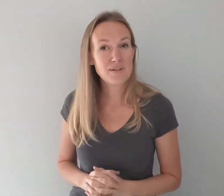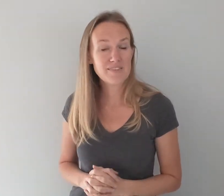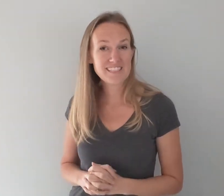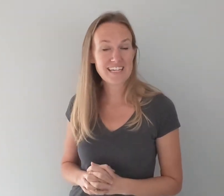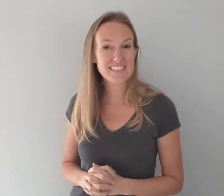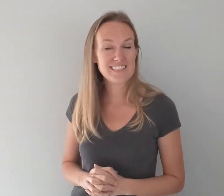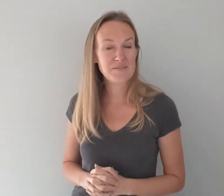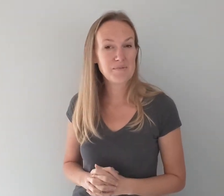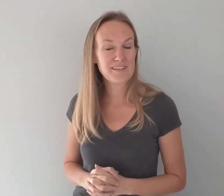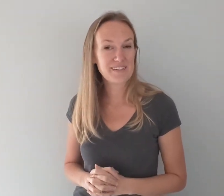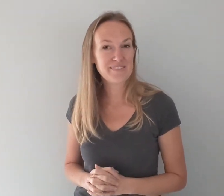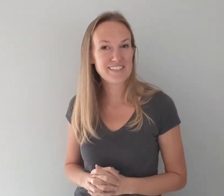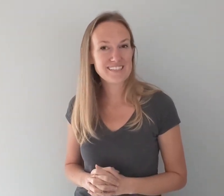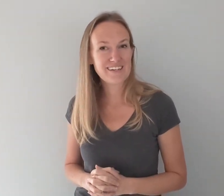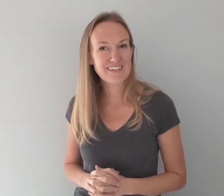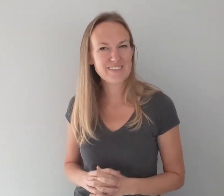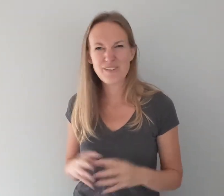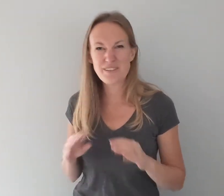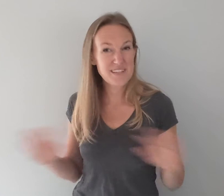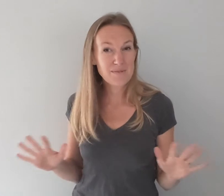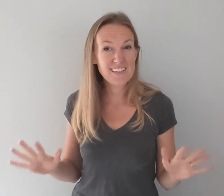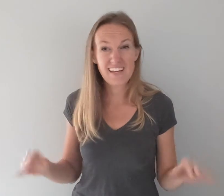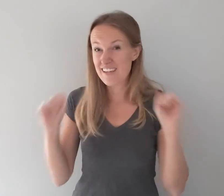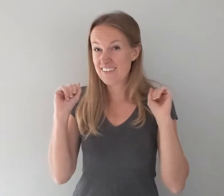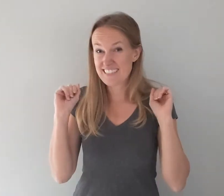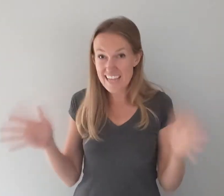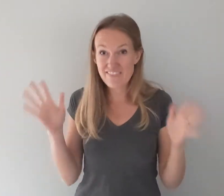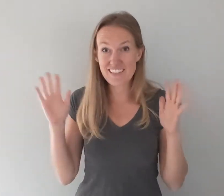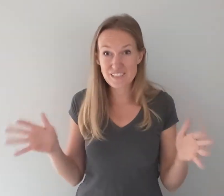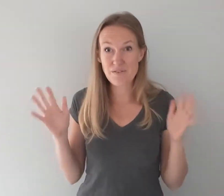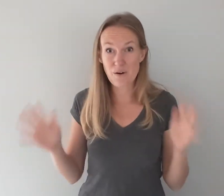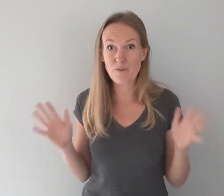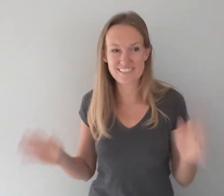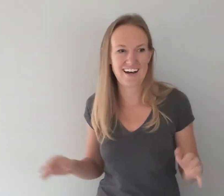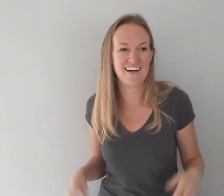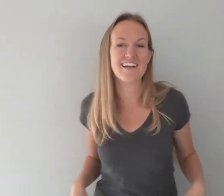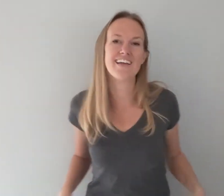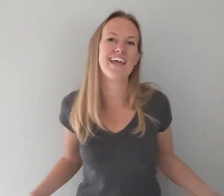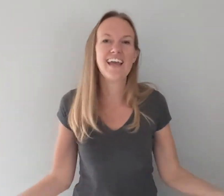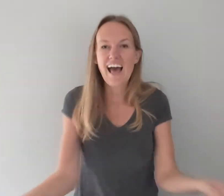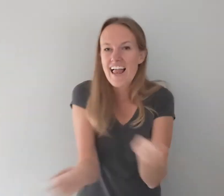different sections that we'll be learning for this song. So if you can do this one, you can definitely do the whole song. Okay,